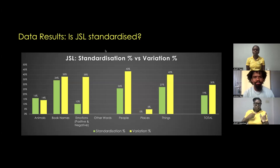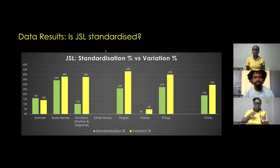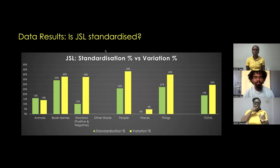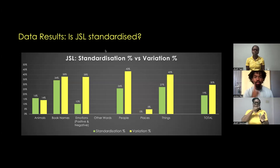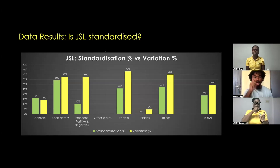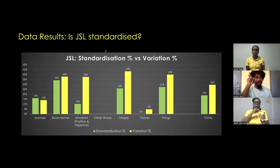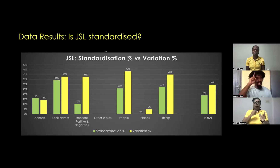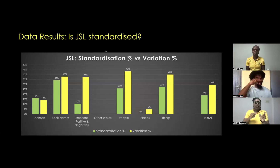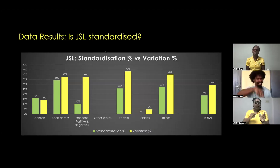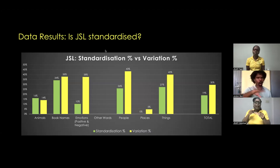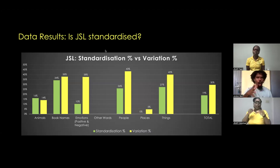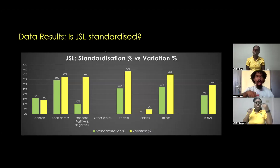In the animal column,